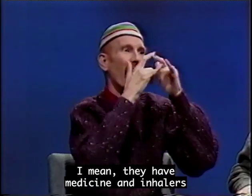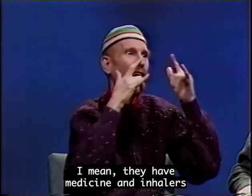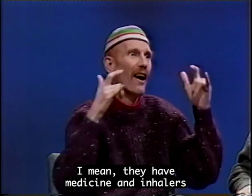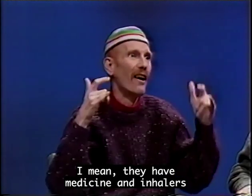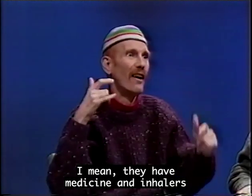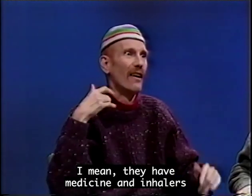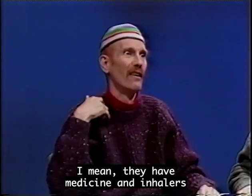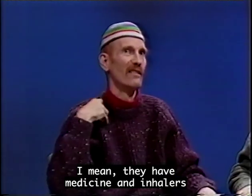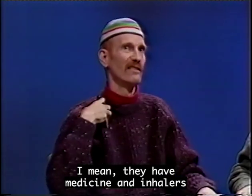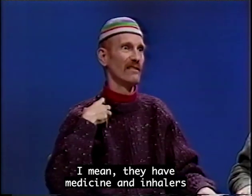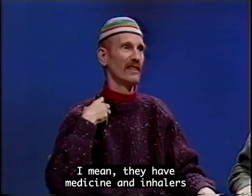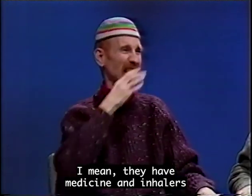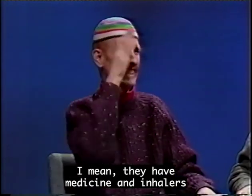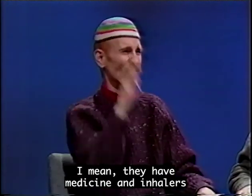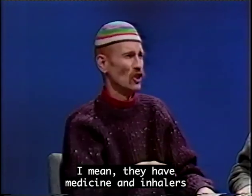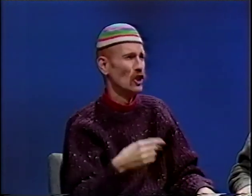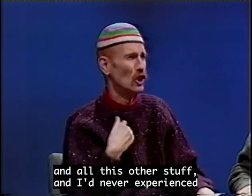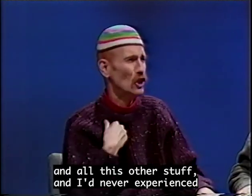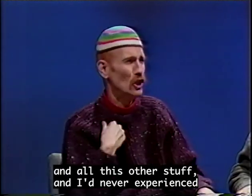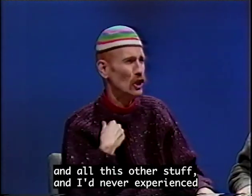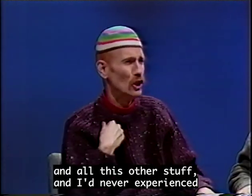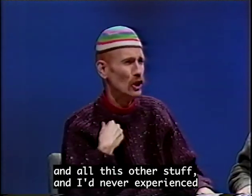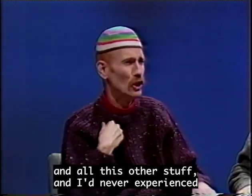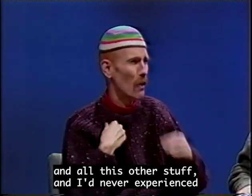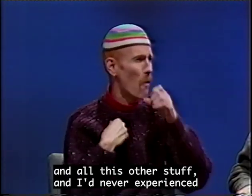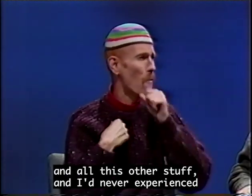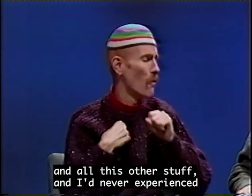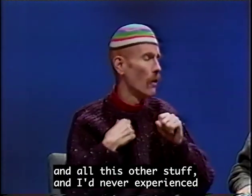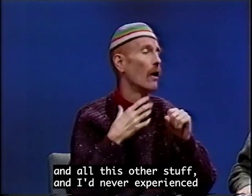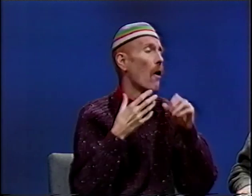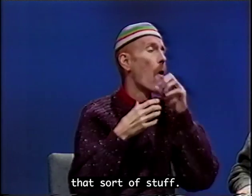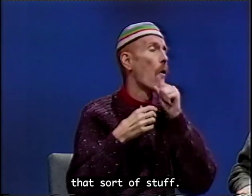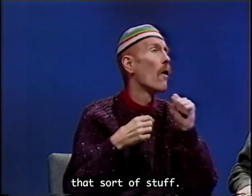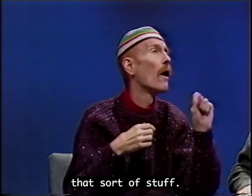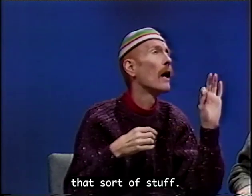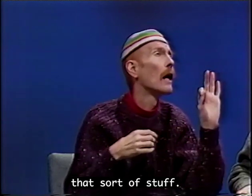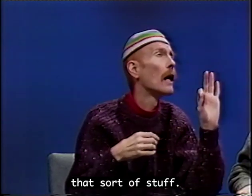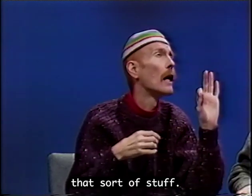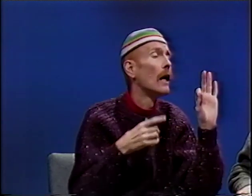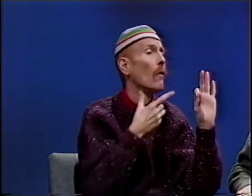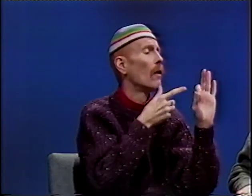have medicine and inhalers and all this other stuff. And I'd never experienced that sort of stuff.